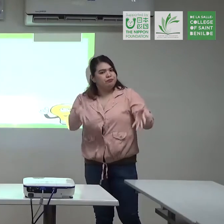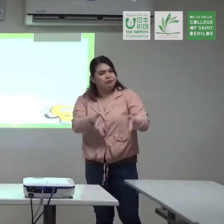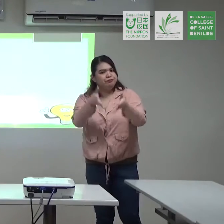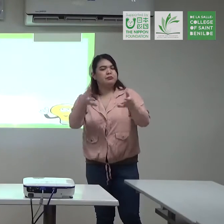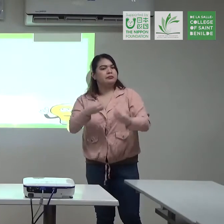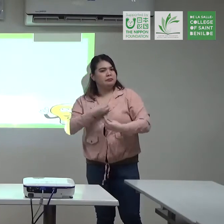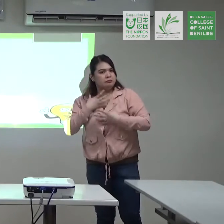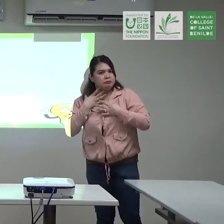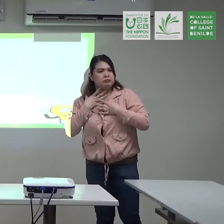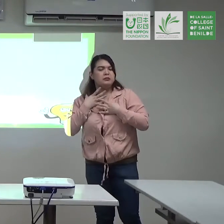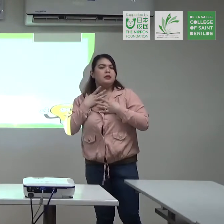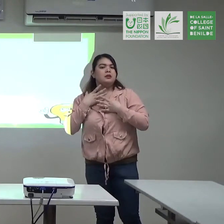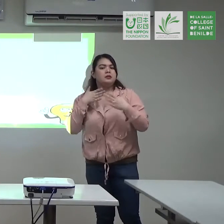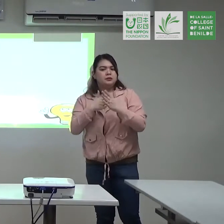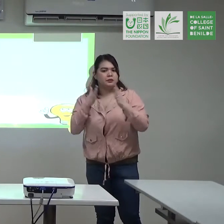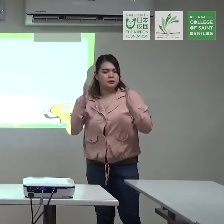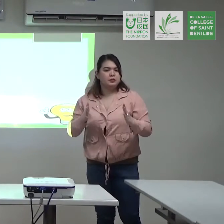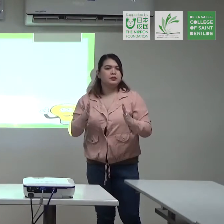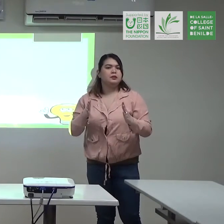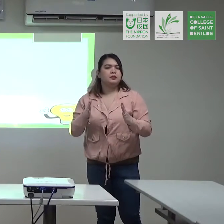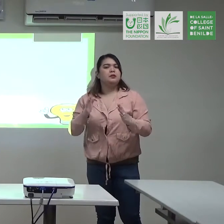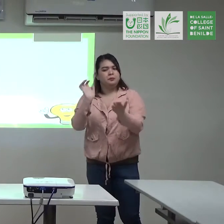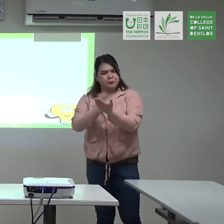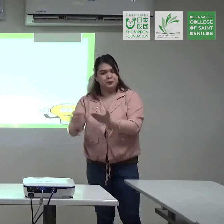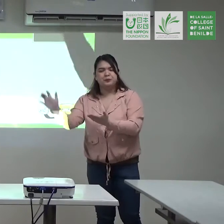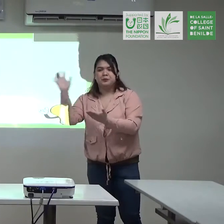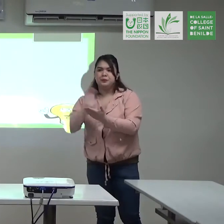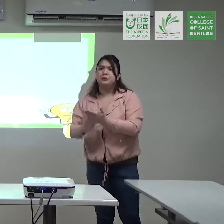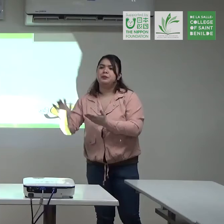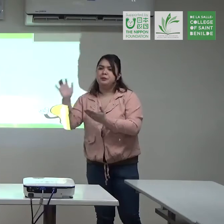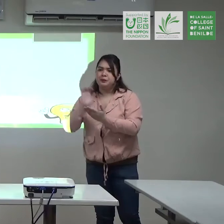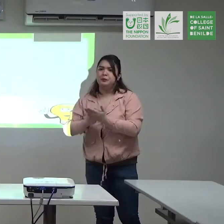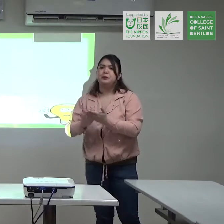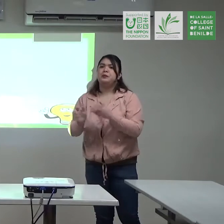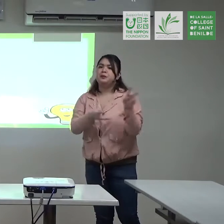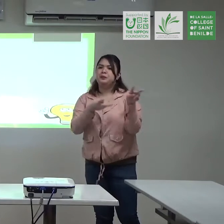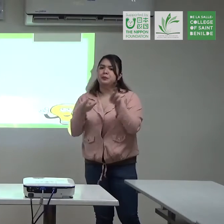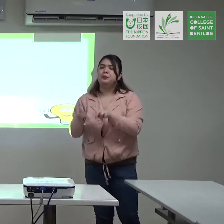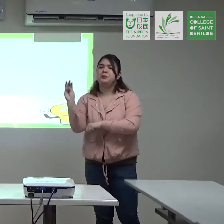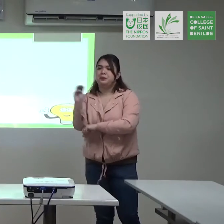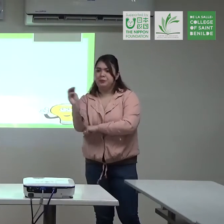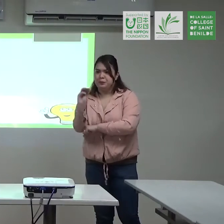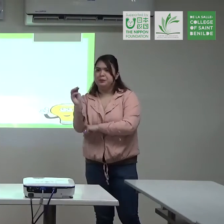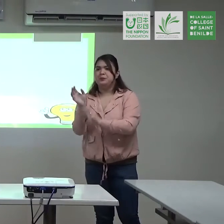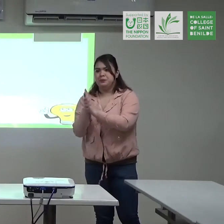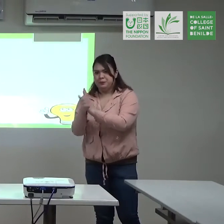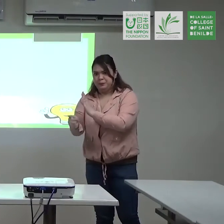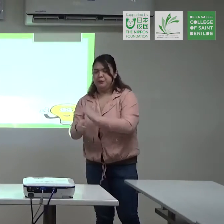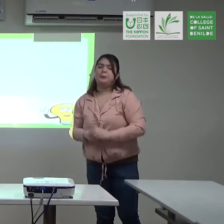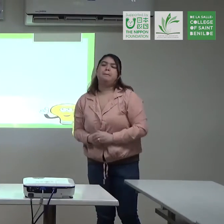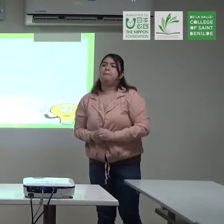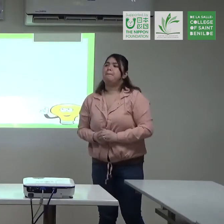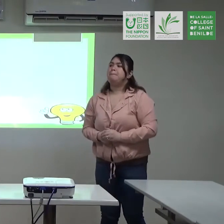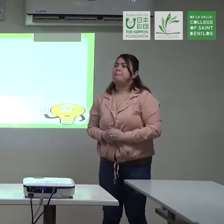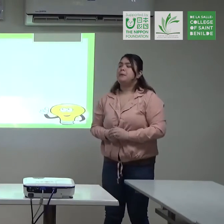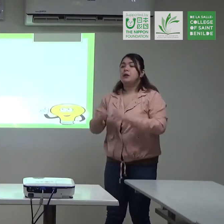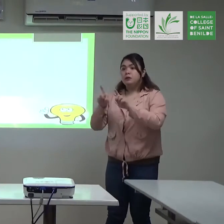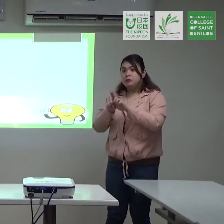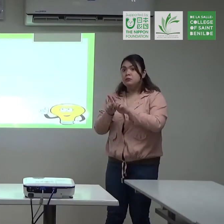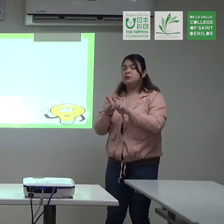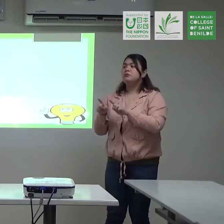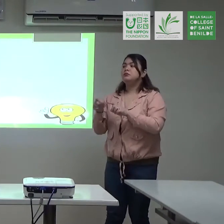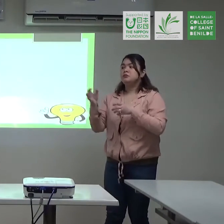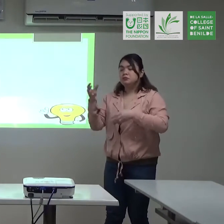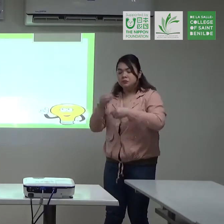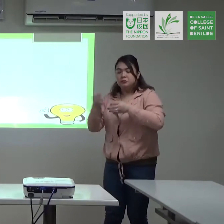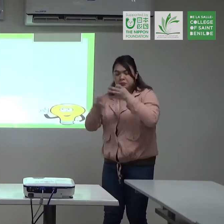encourage your students to really practice metacognition. A key part of this process is that